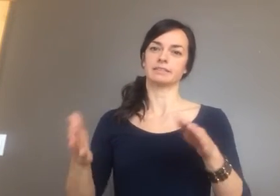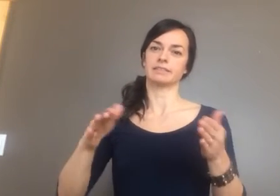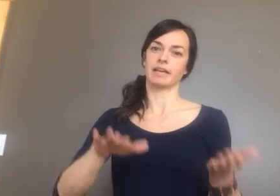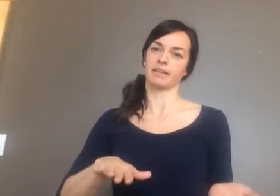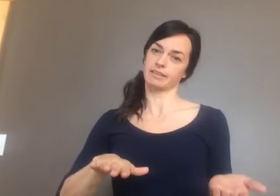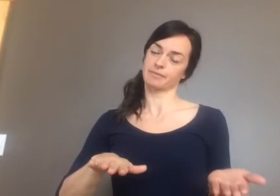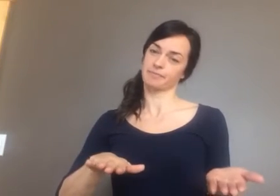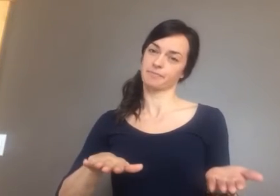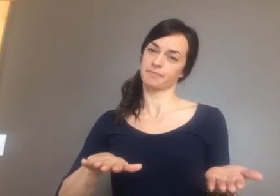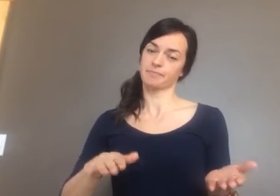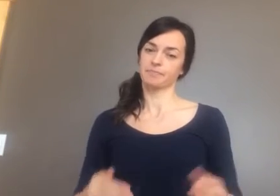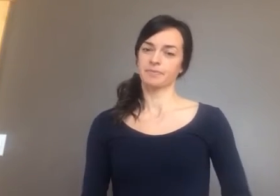Death.